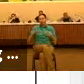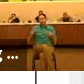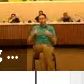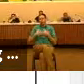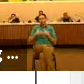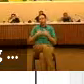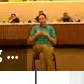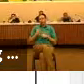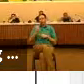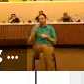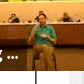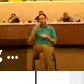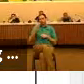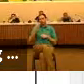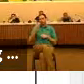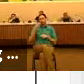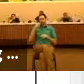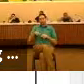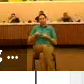with this.